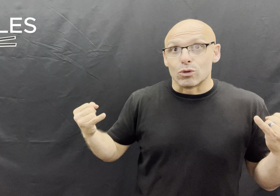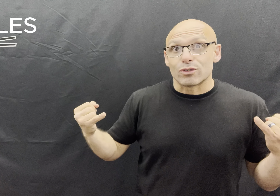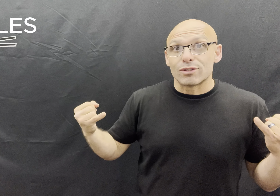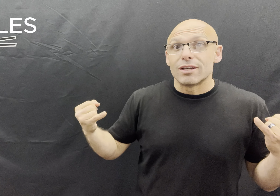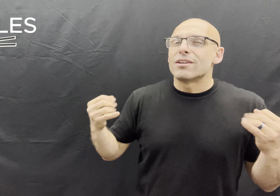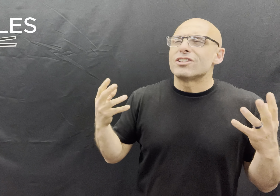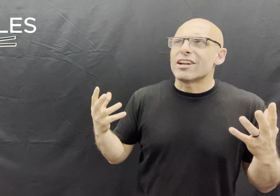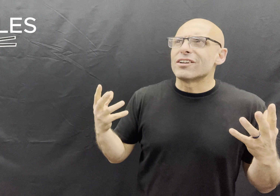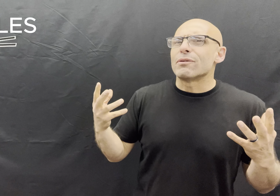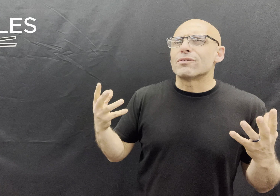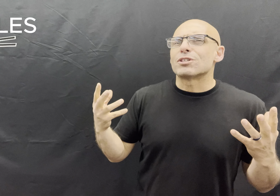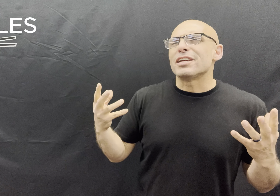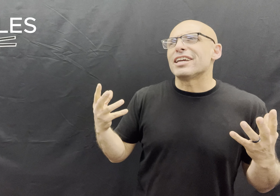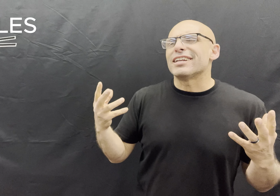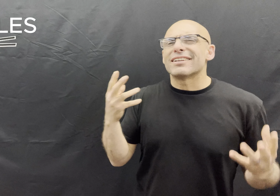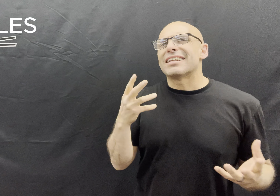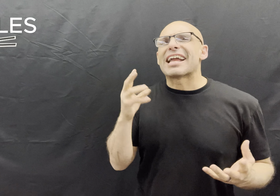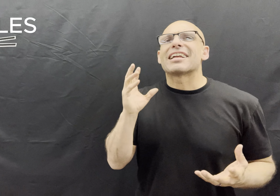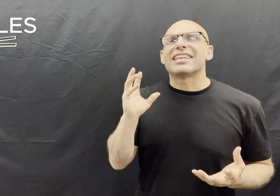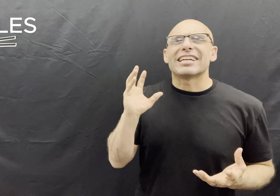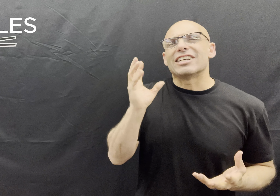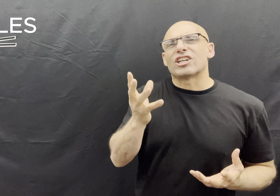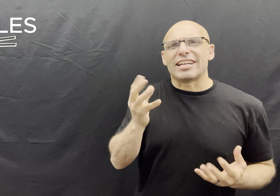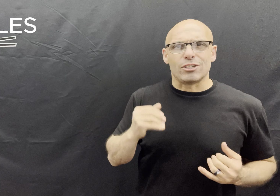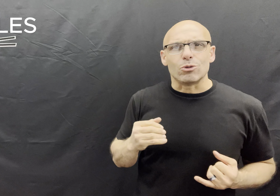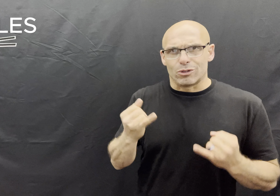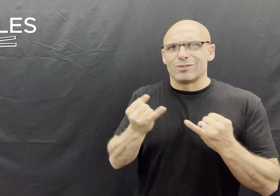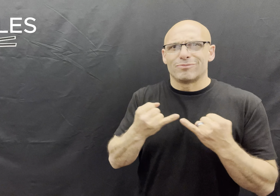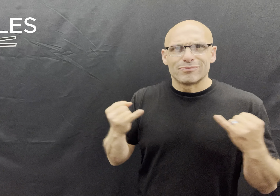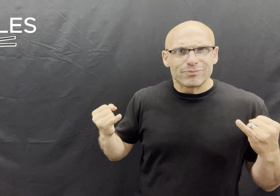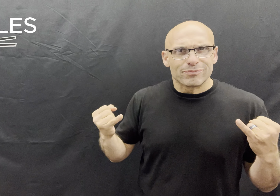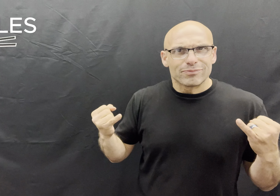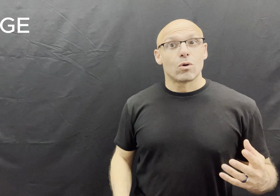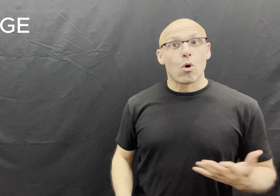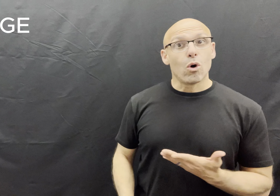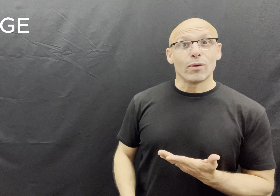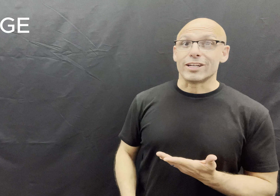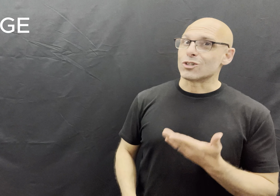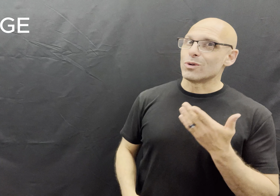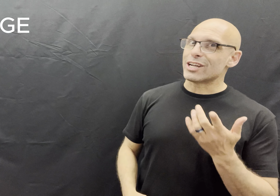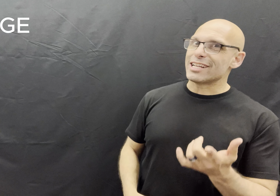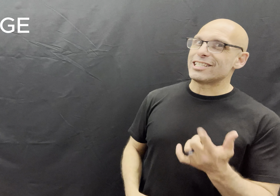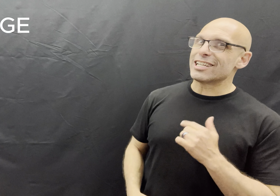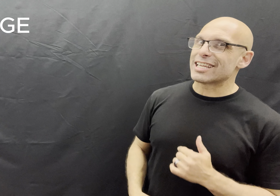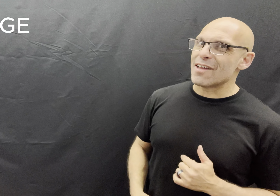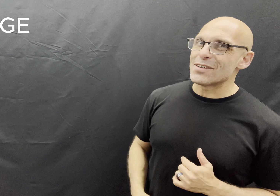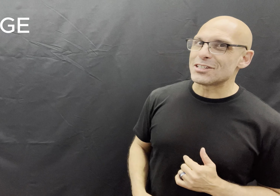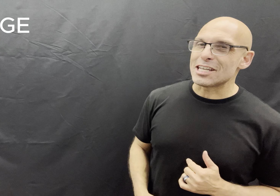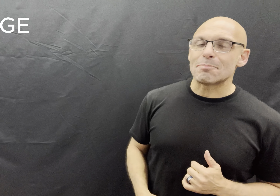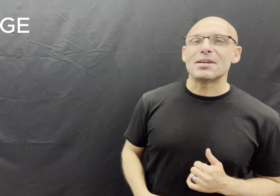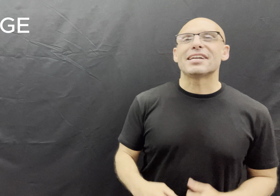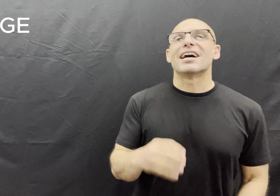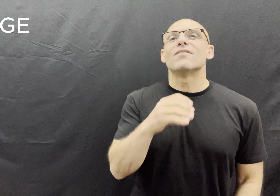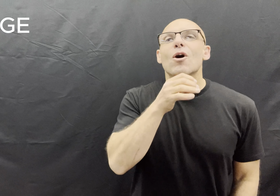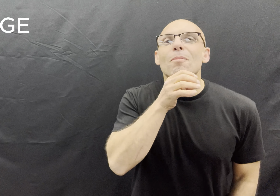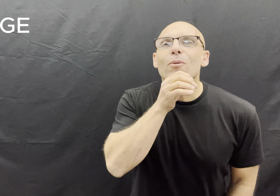noodles, generally speaking, think a Chinese noodle. Orange, which I just gave you a sneak peek of, but we